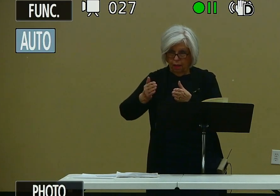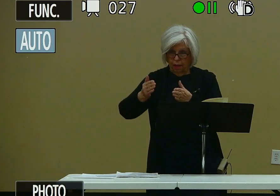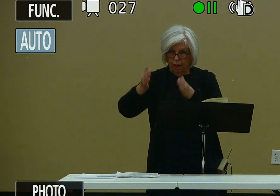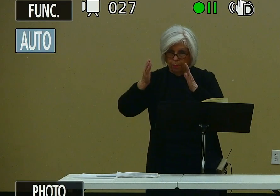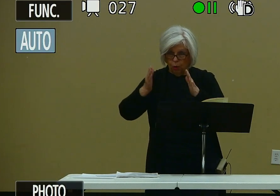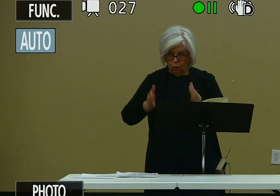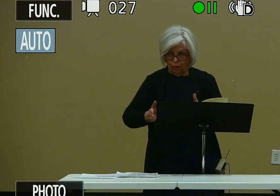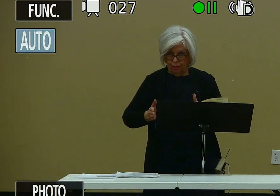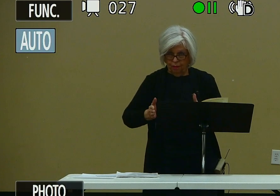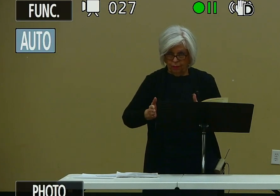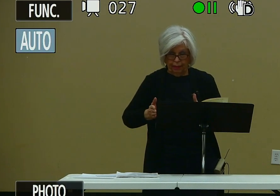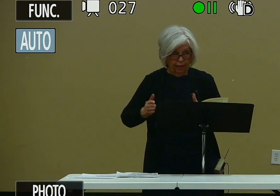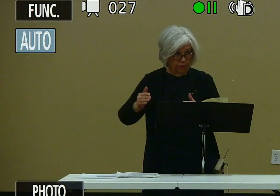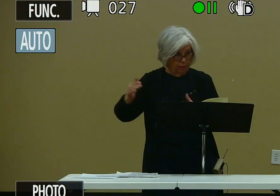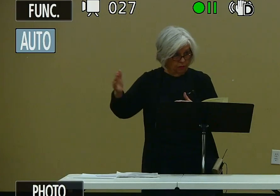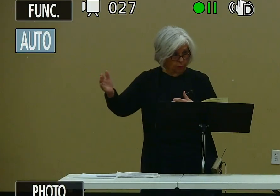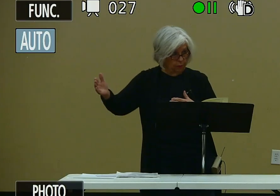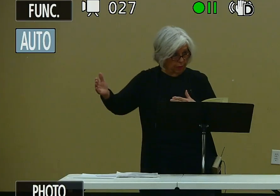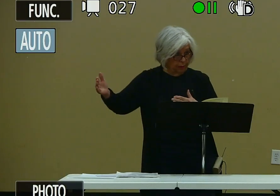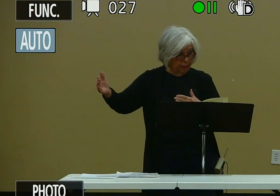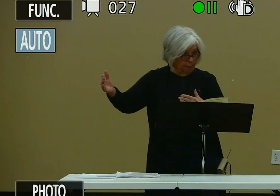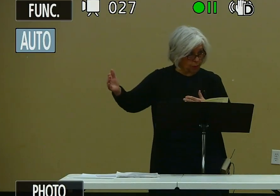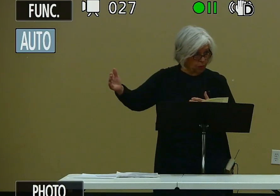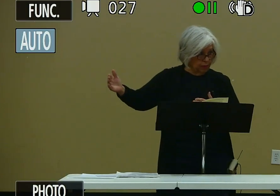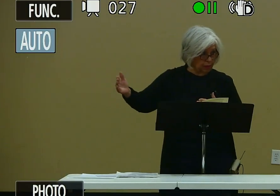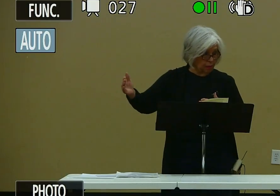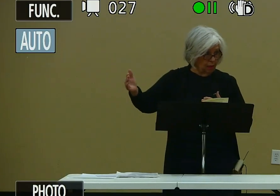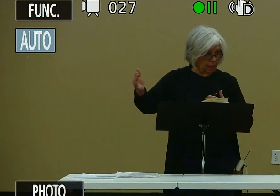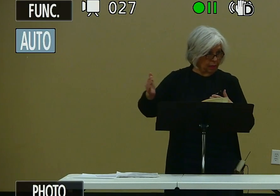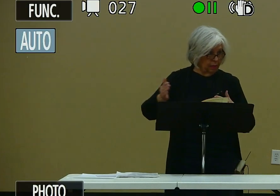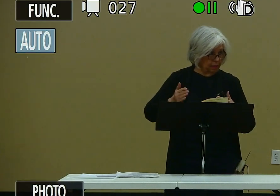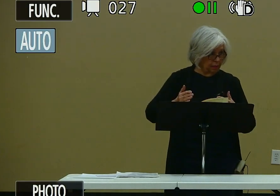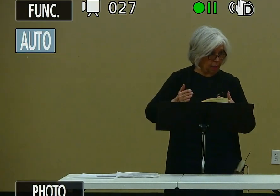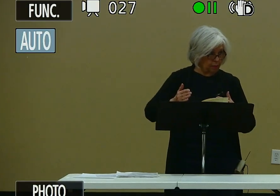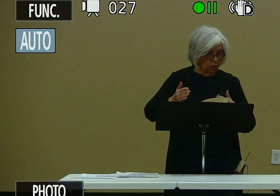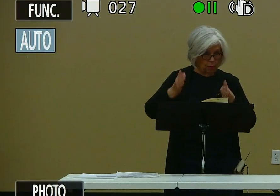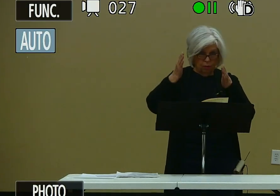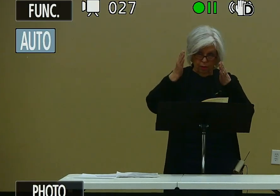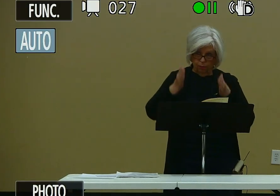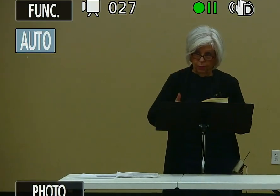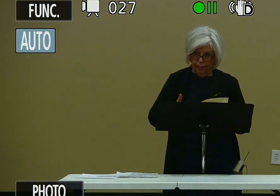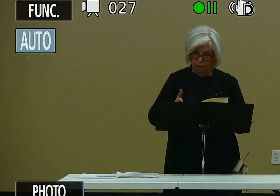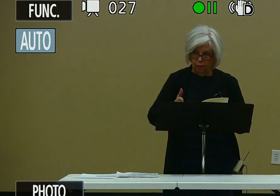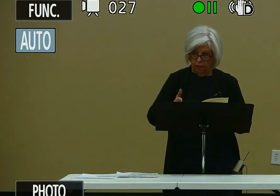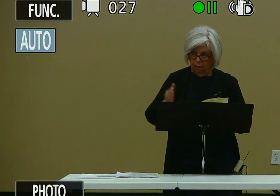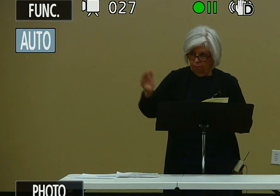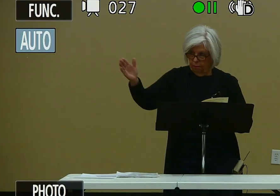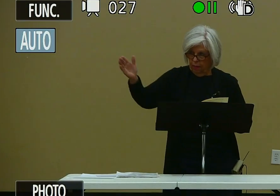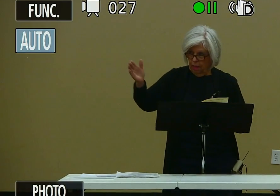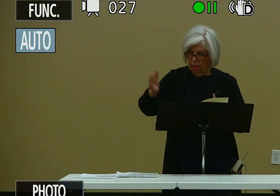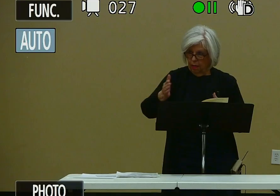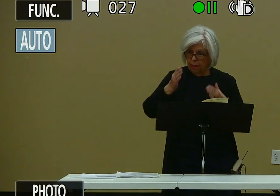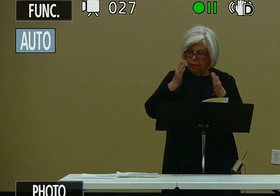a person that we're going to add so we bring that person, neighbor, and put ER on it.